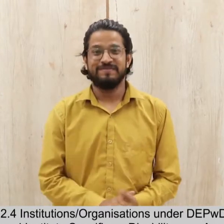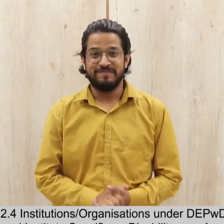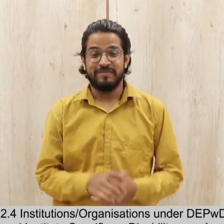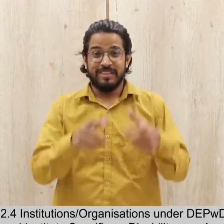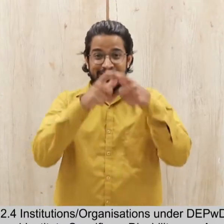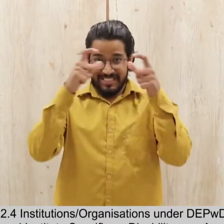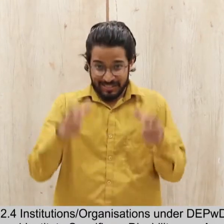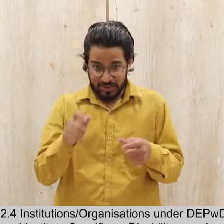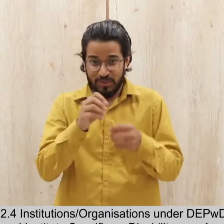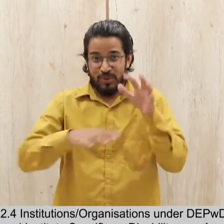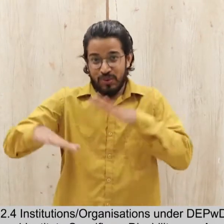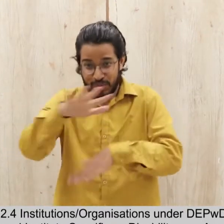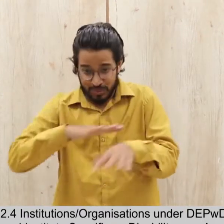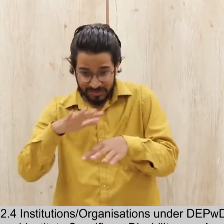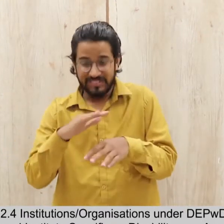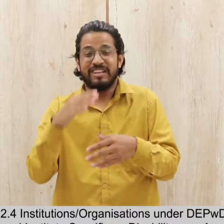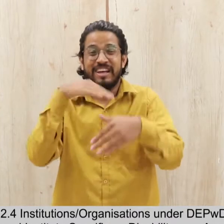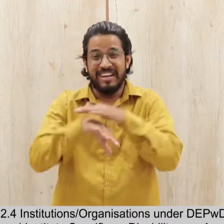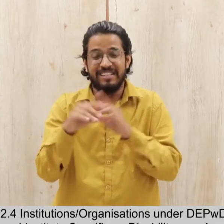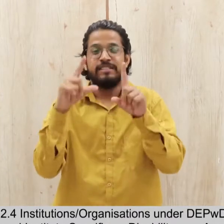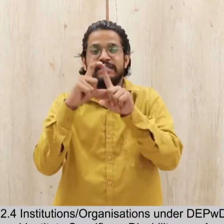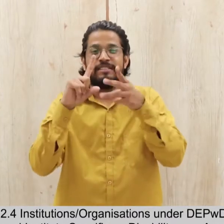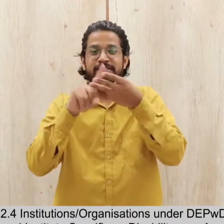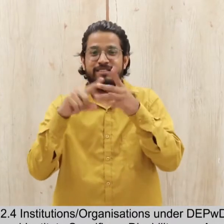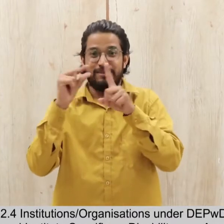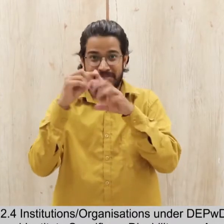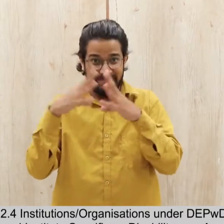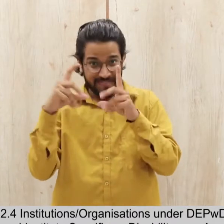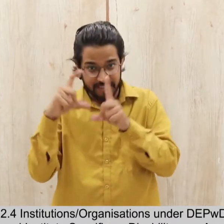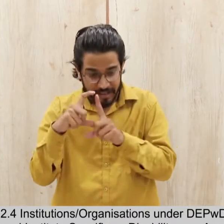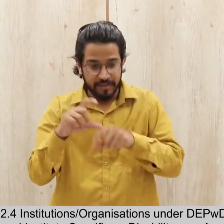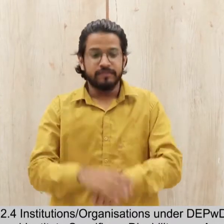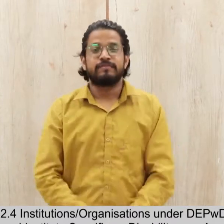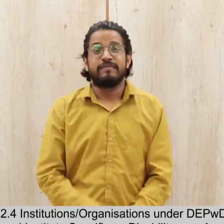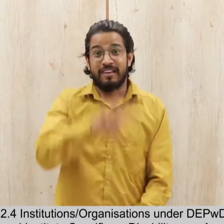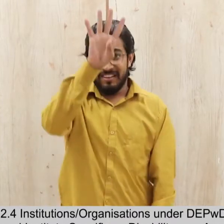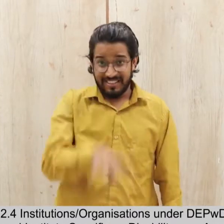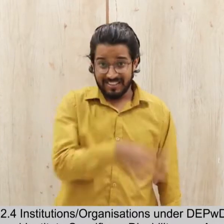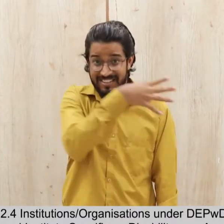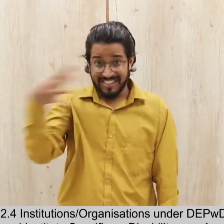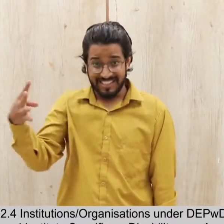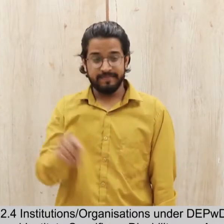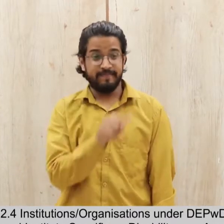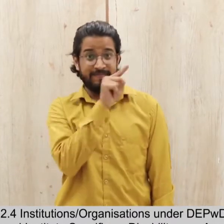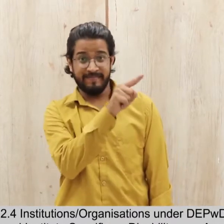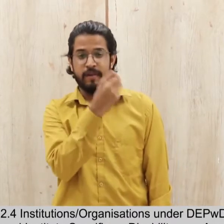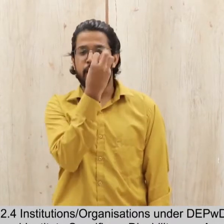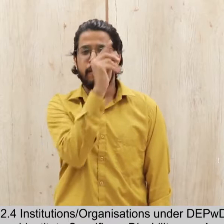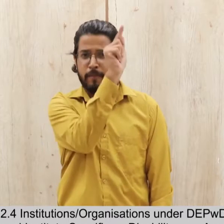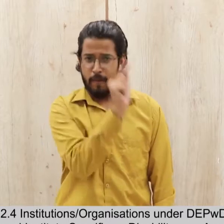12.2.4 Institutions, organizations under DEPWD. We have a table showing serial number,